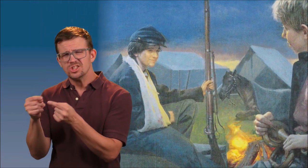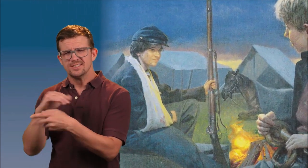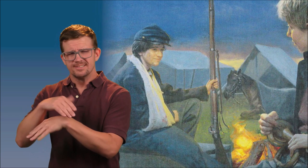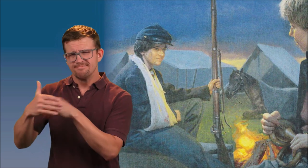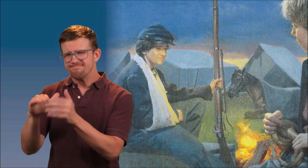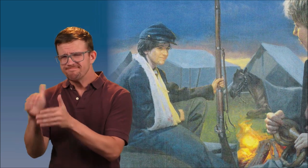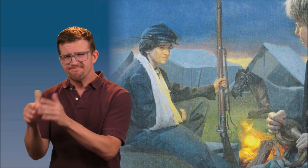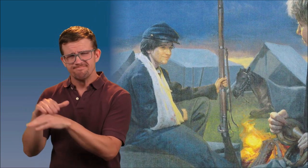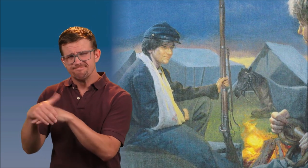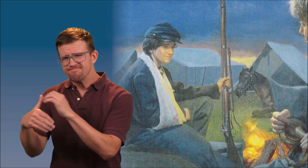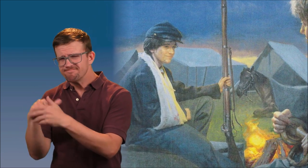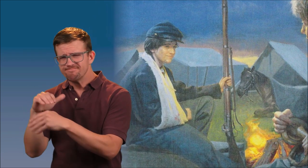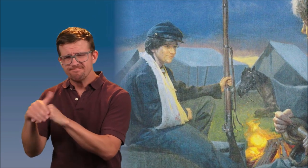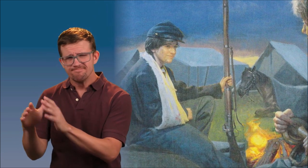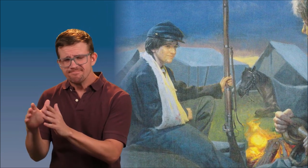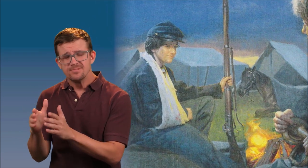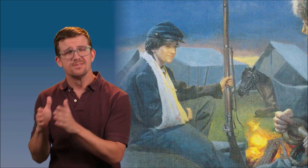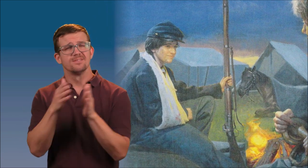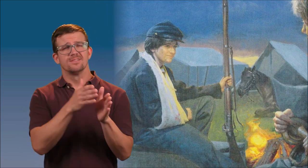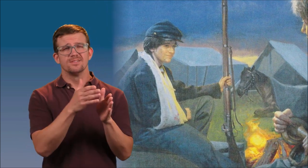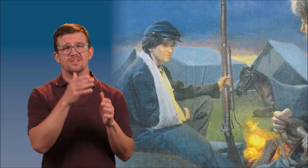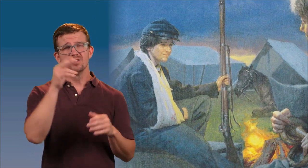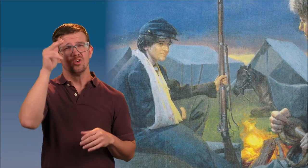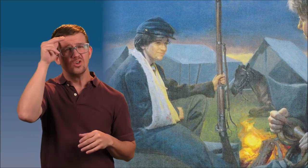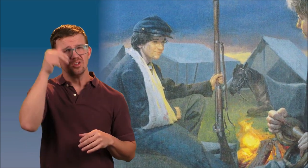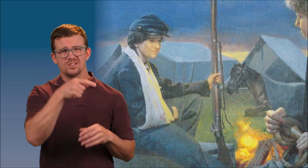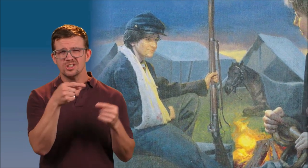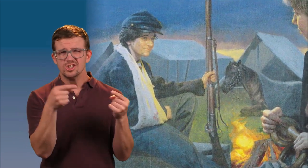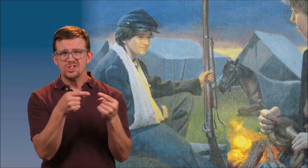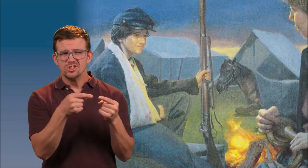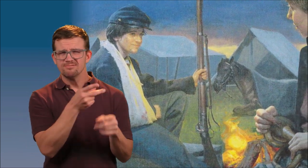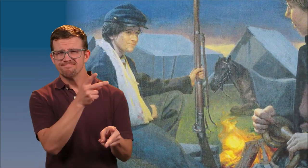brother and the injured horse.